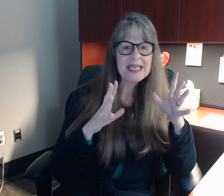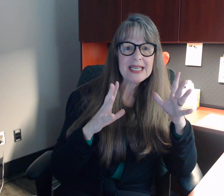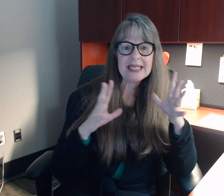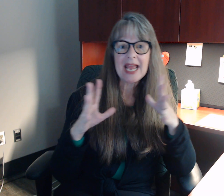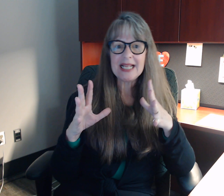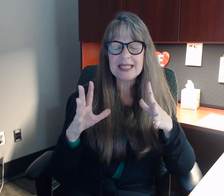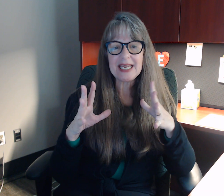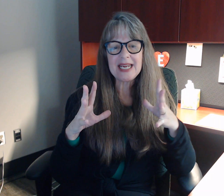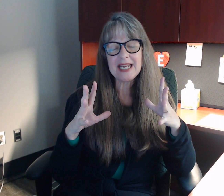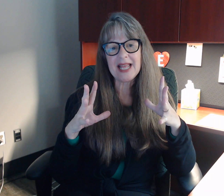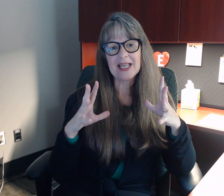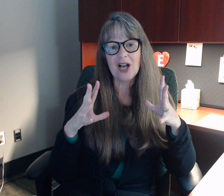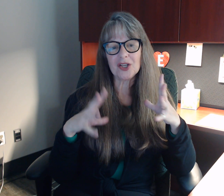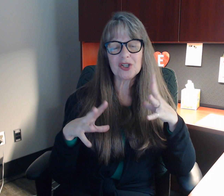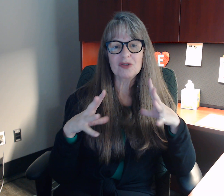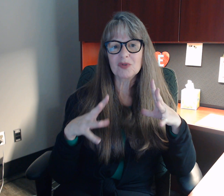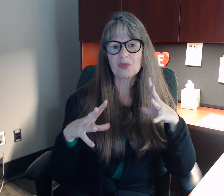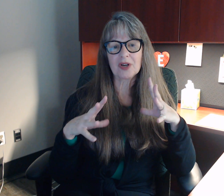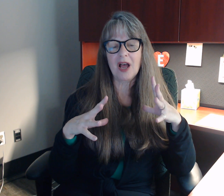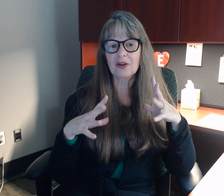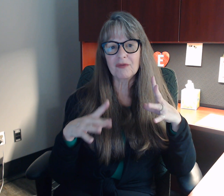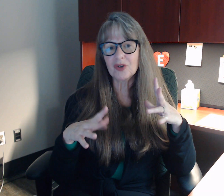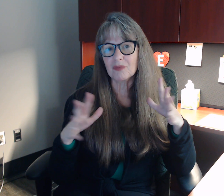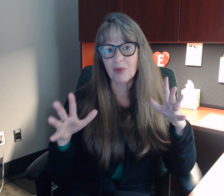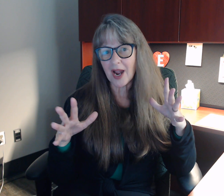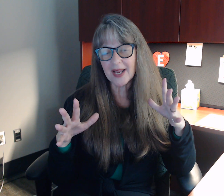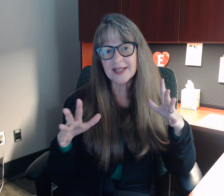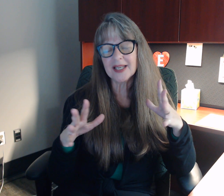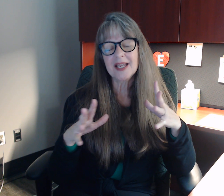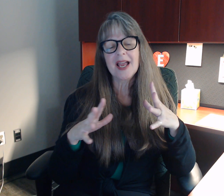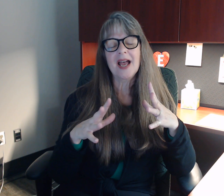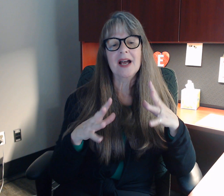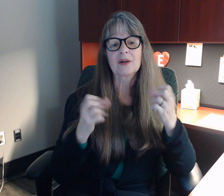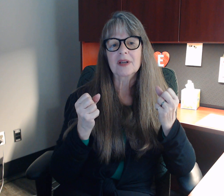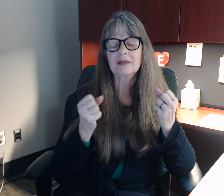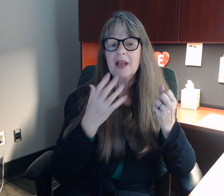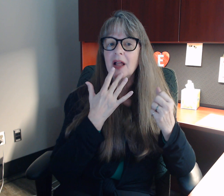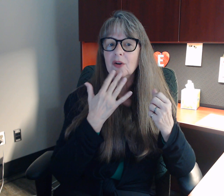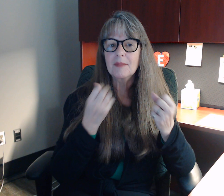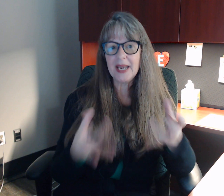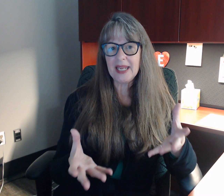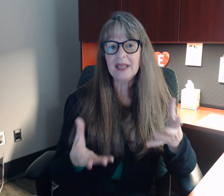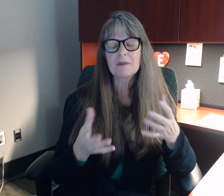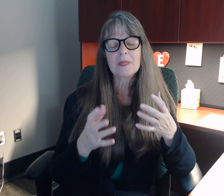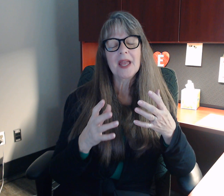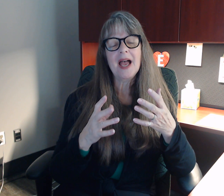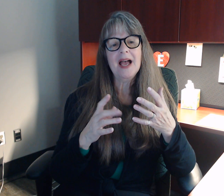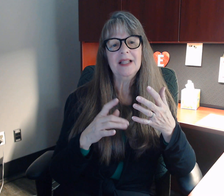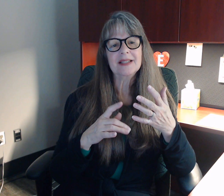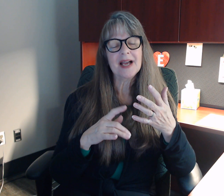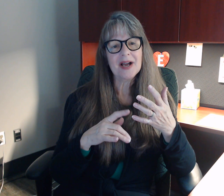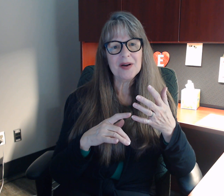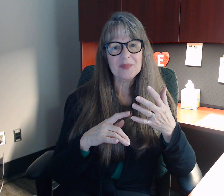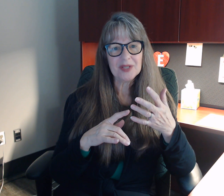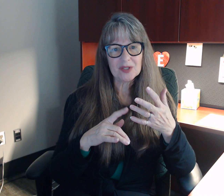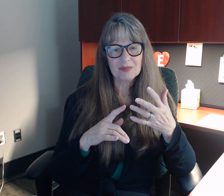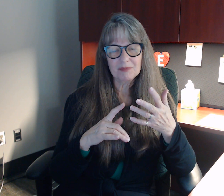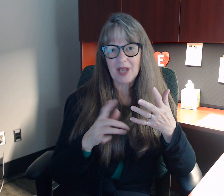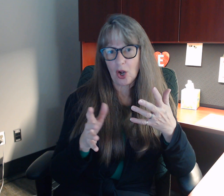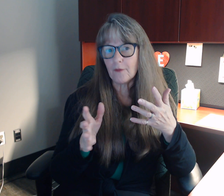and dancing, and the costumes were colorful and bright. Color many, and is